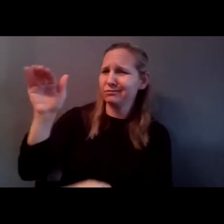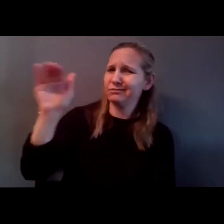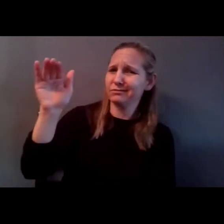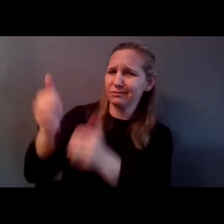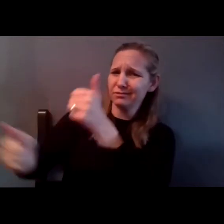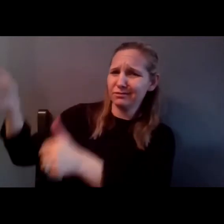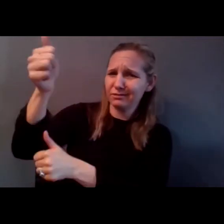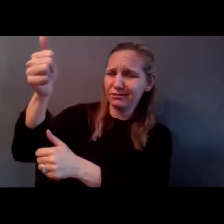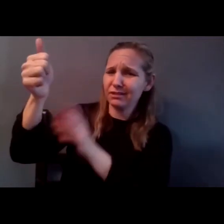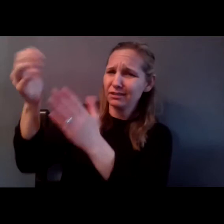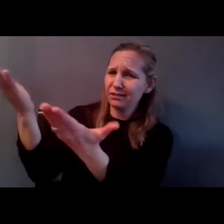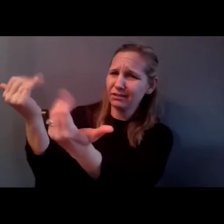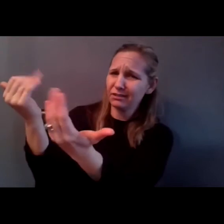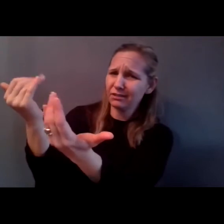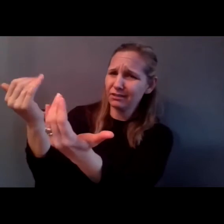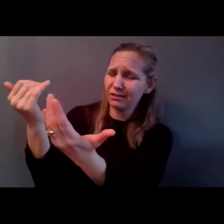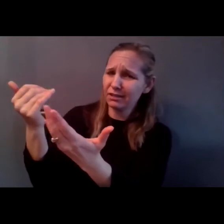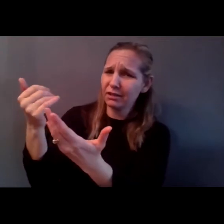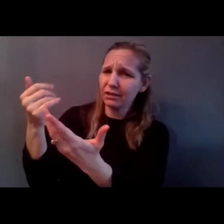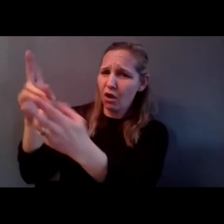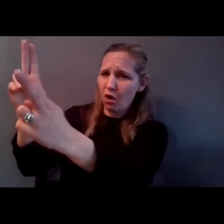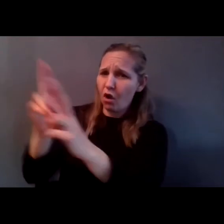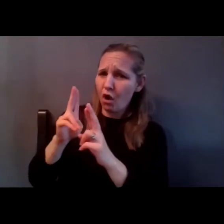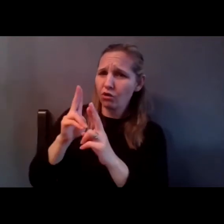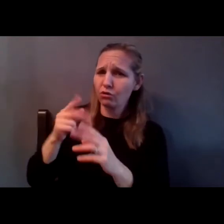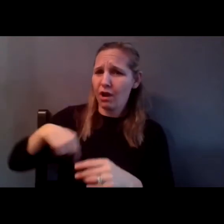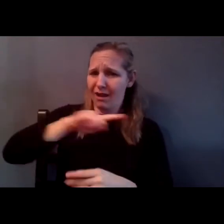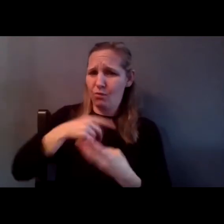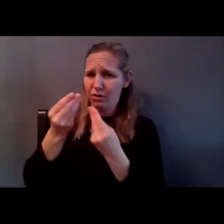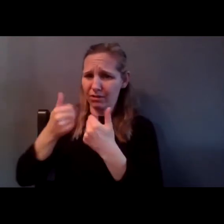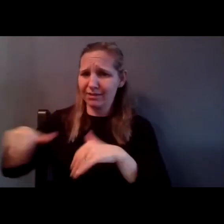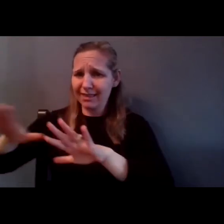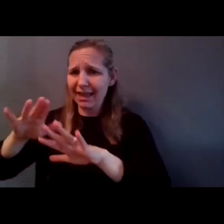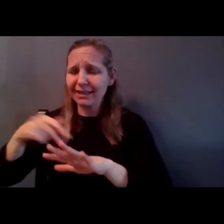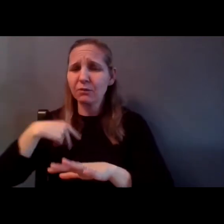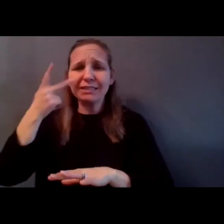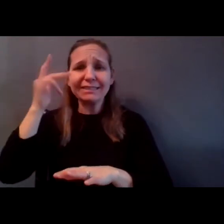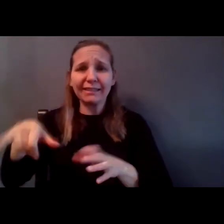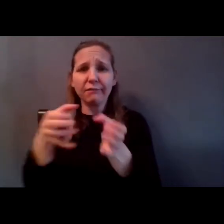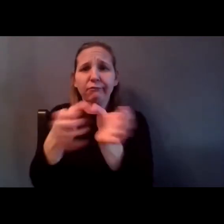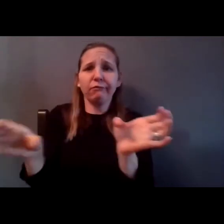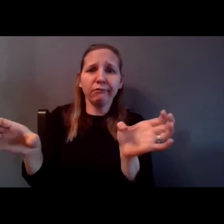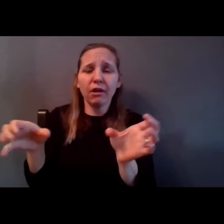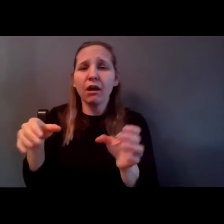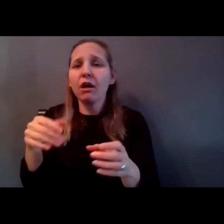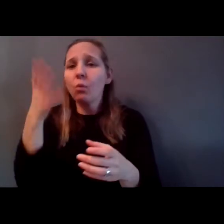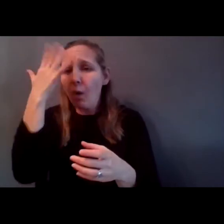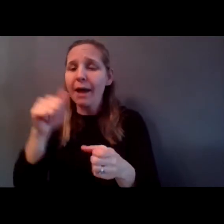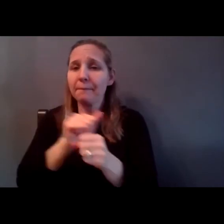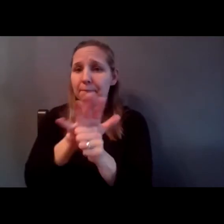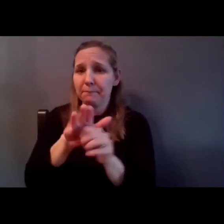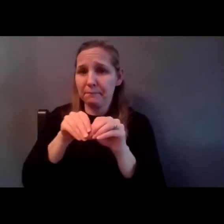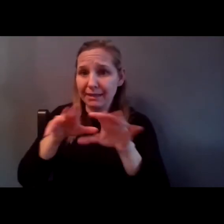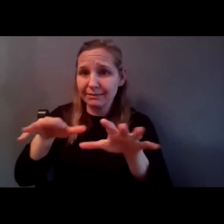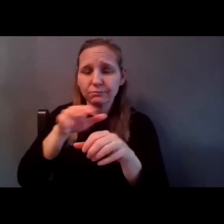Crown in these dynamics that we were seeing, mass depopulation due to pandemics that ravaged